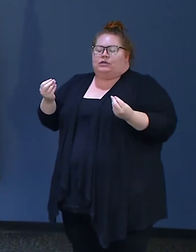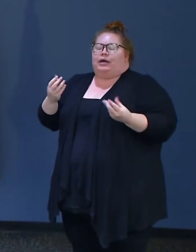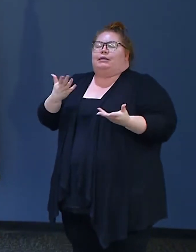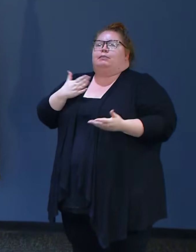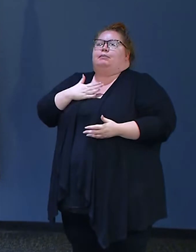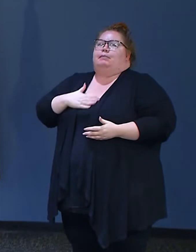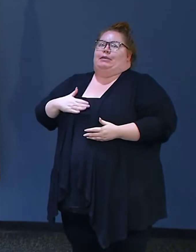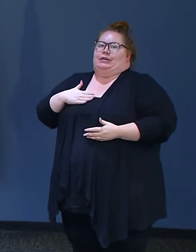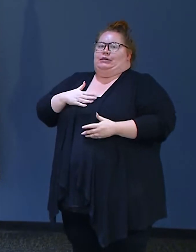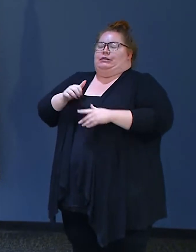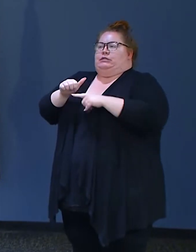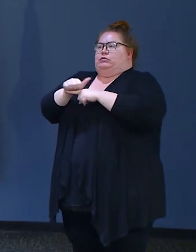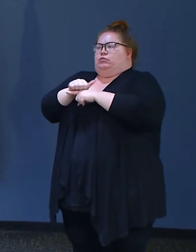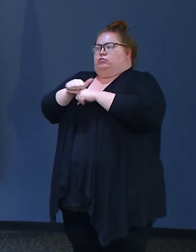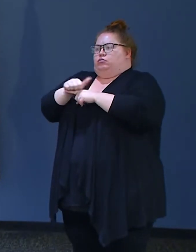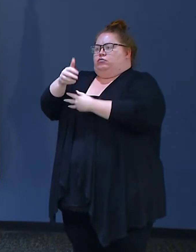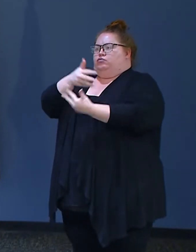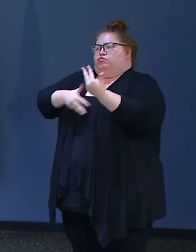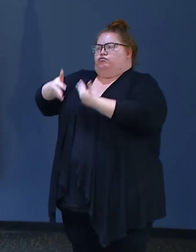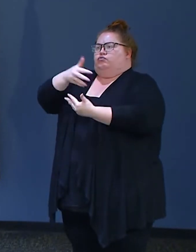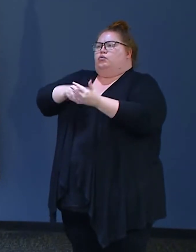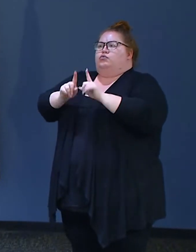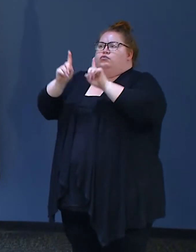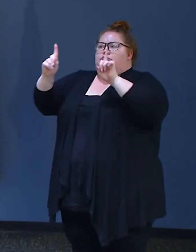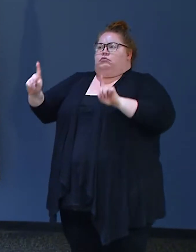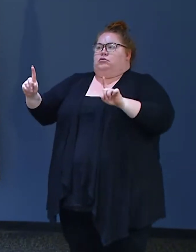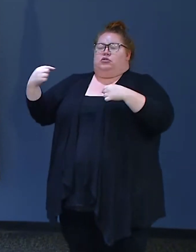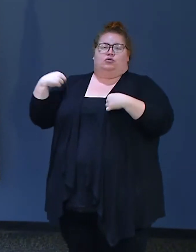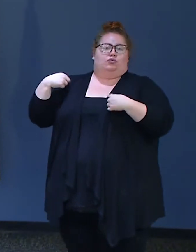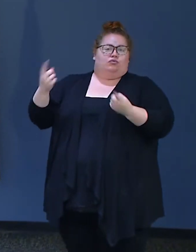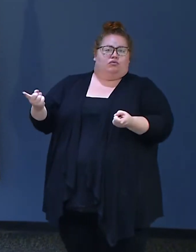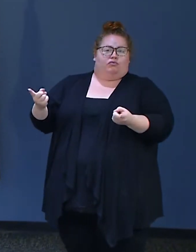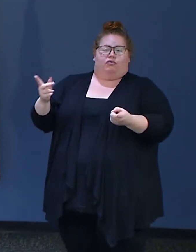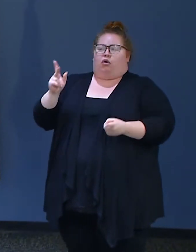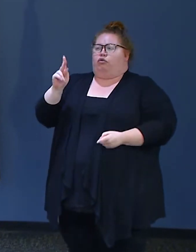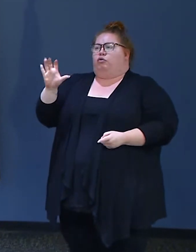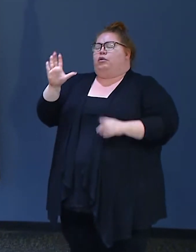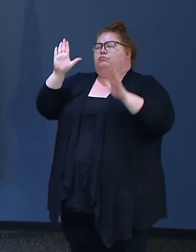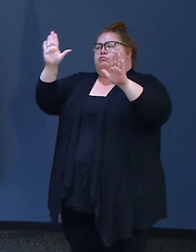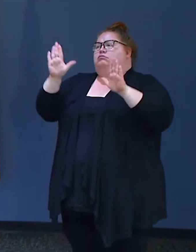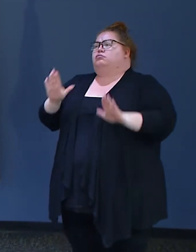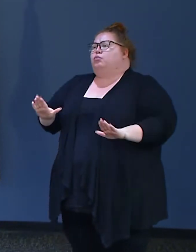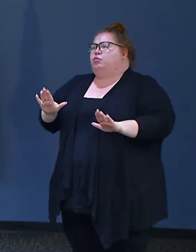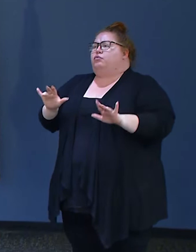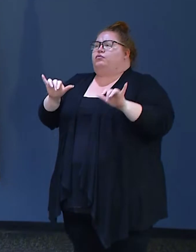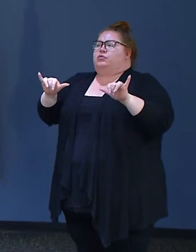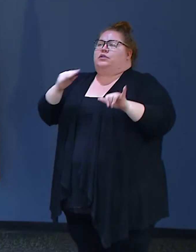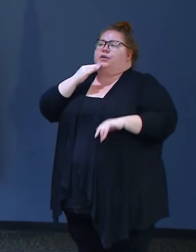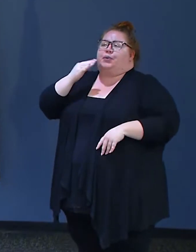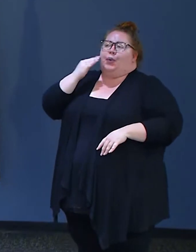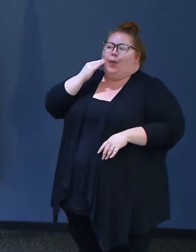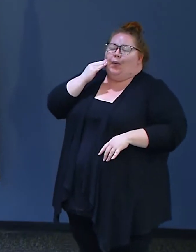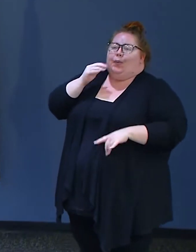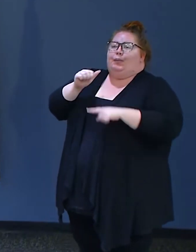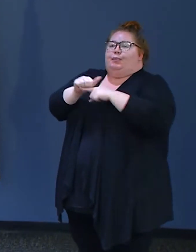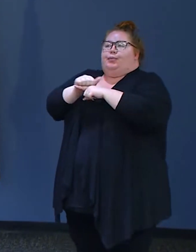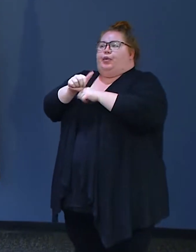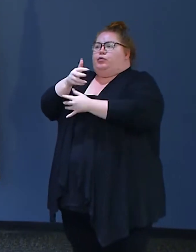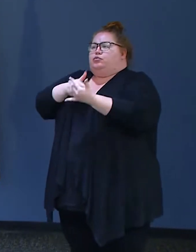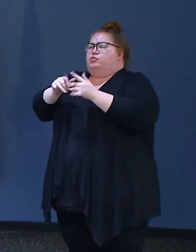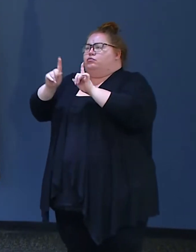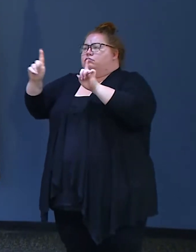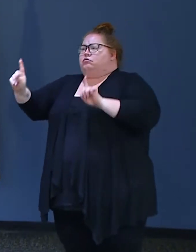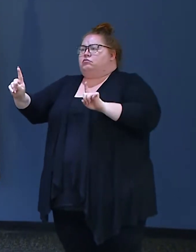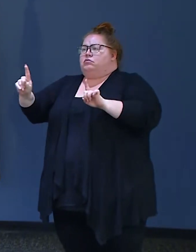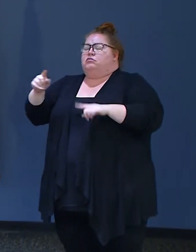do. And you've been doing fantastic, Kern County. We are so appreciative to our residents, to our